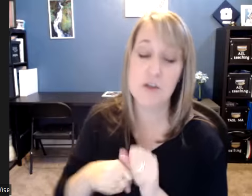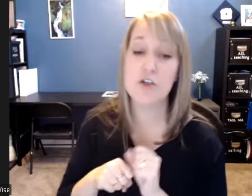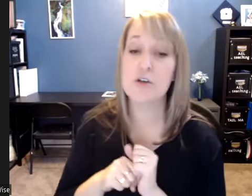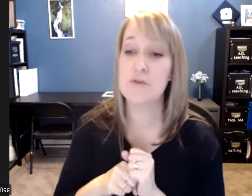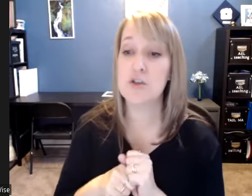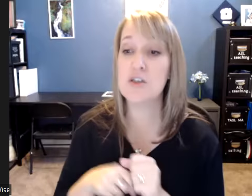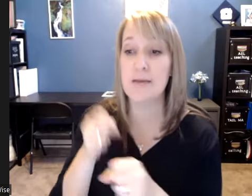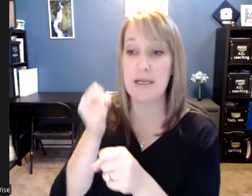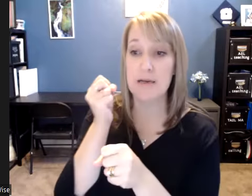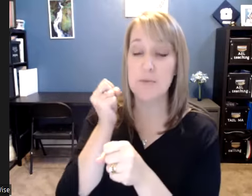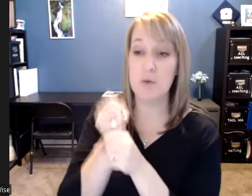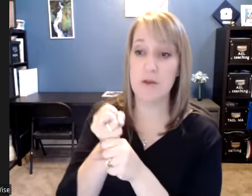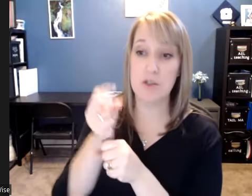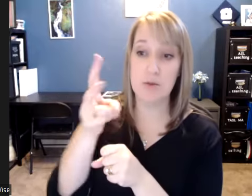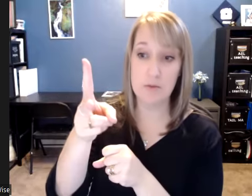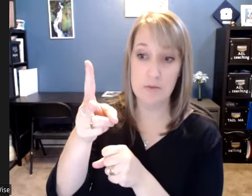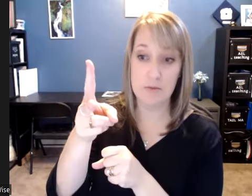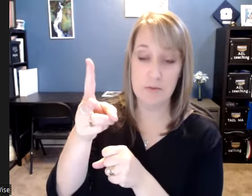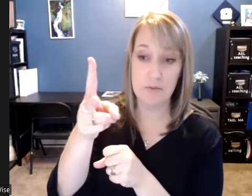2 years future, same idea, but with a 2.